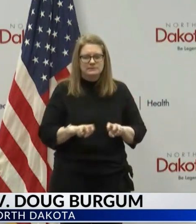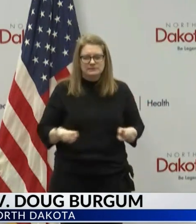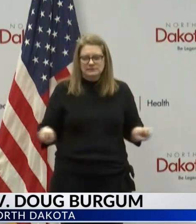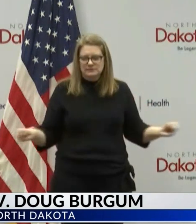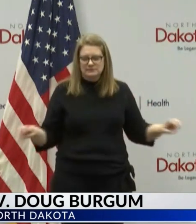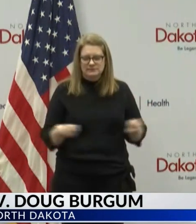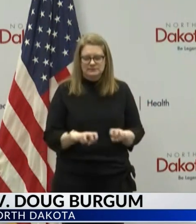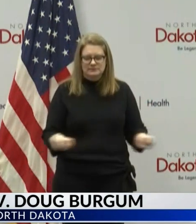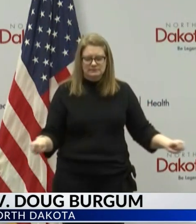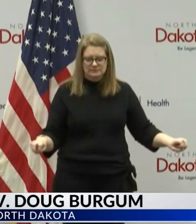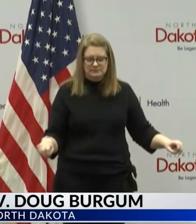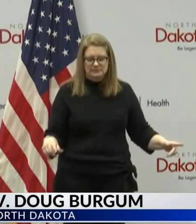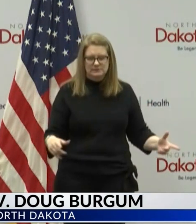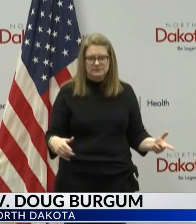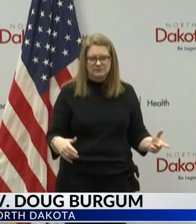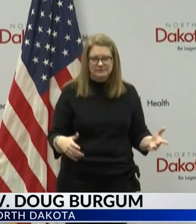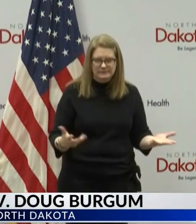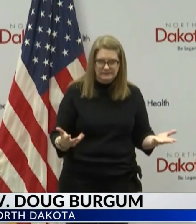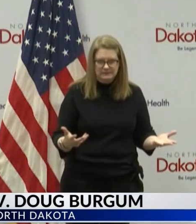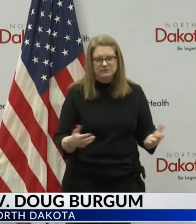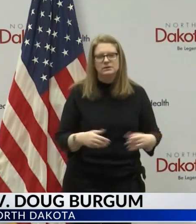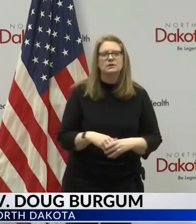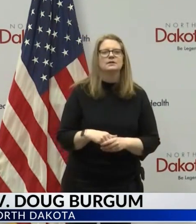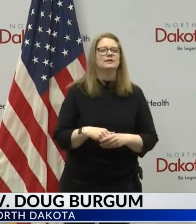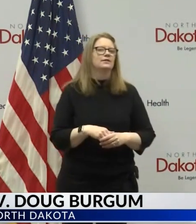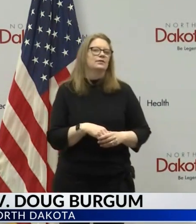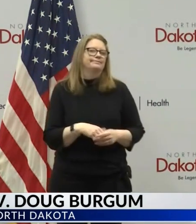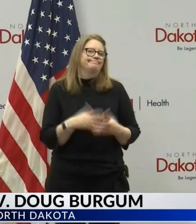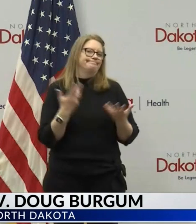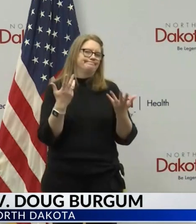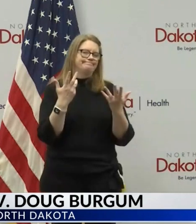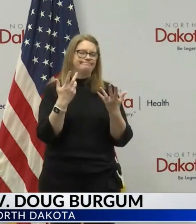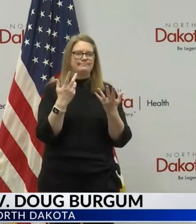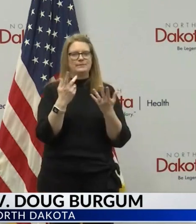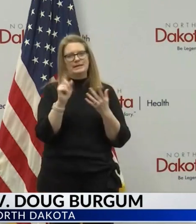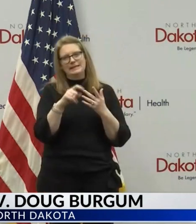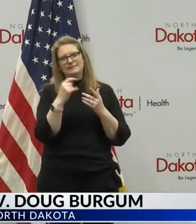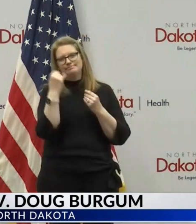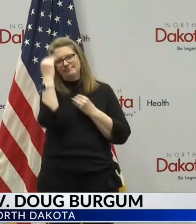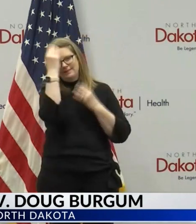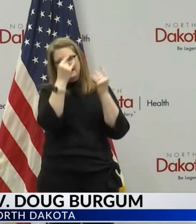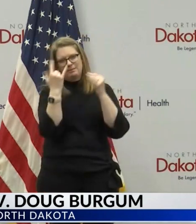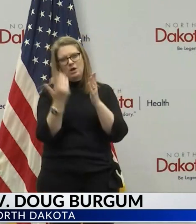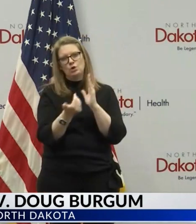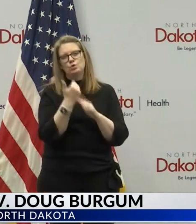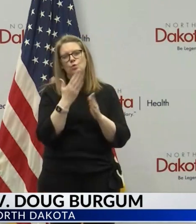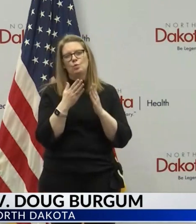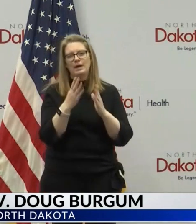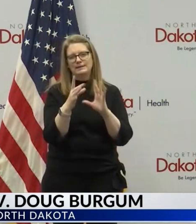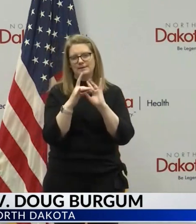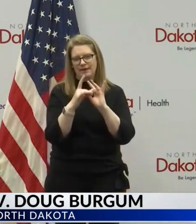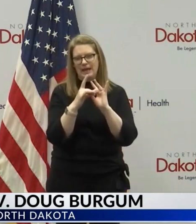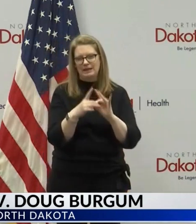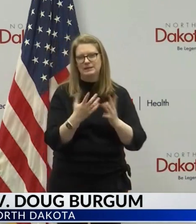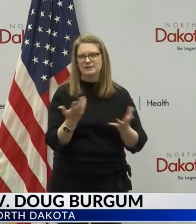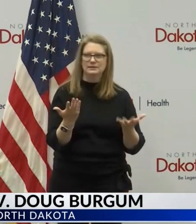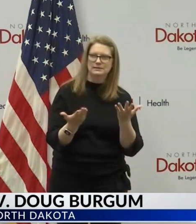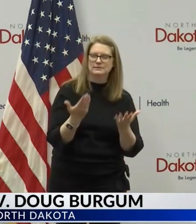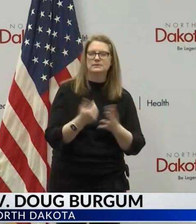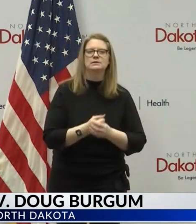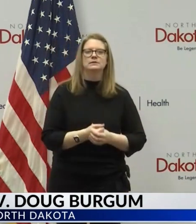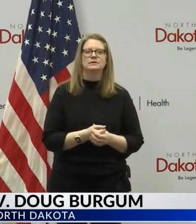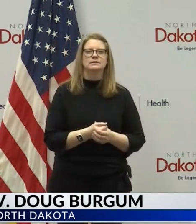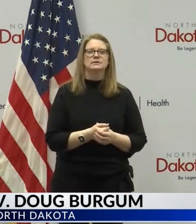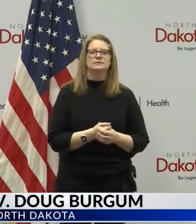it all versus are we willing to do it when we've got new approaches and think about new ways of connecting. And so that would